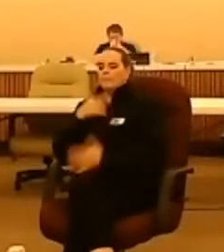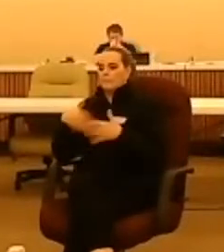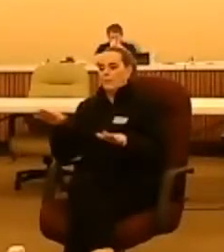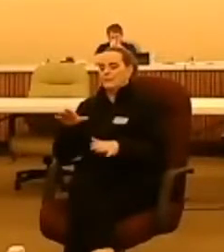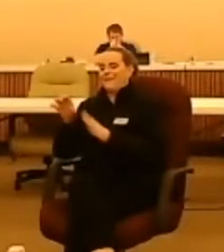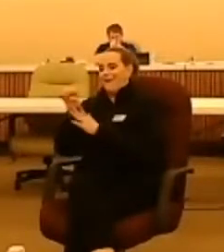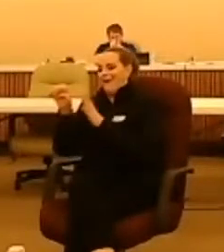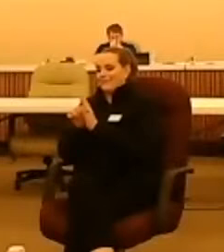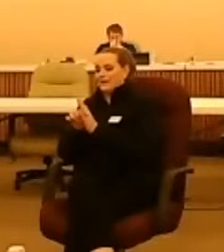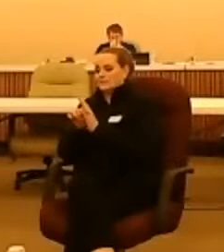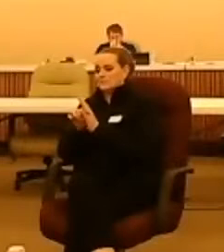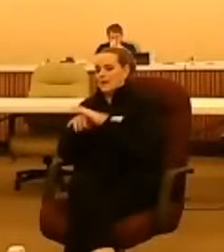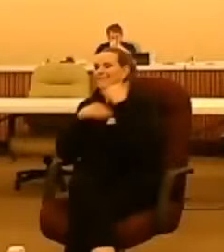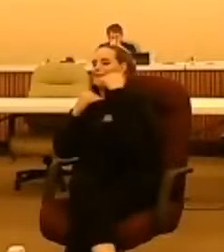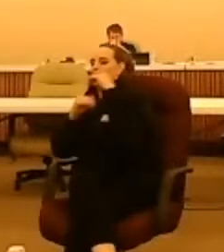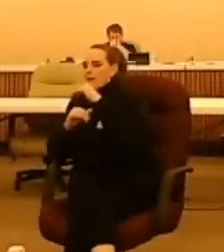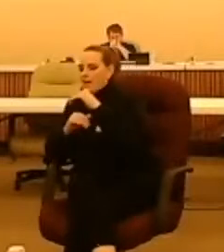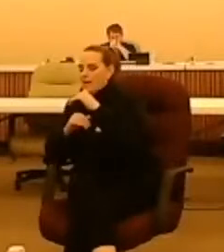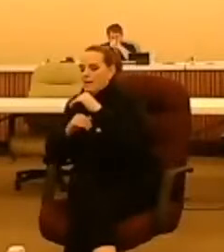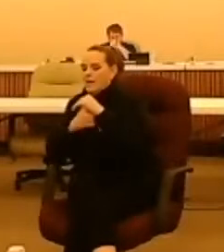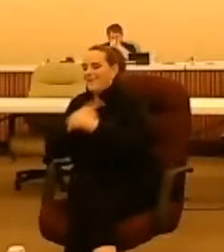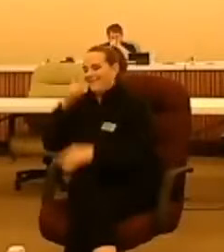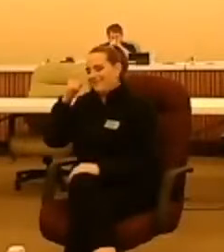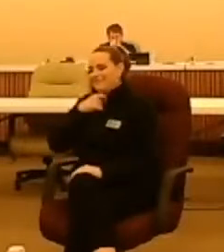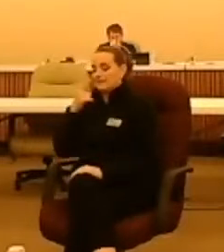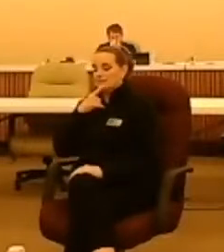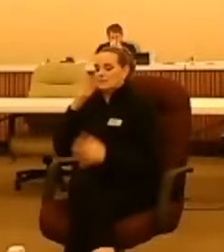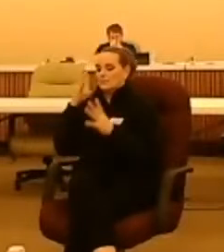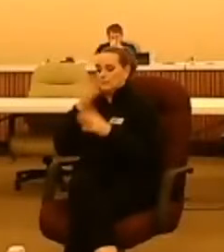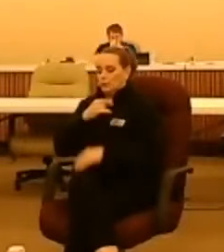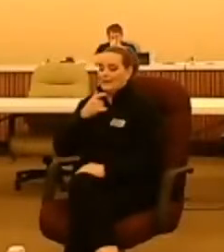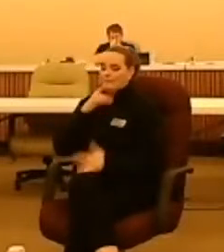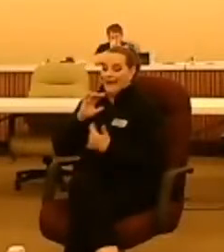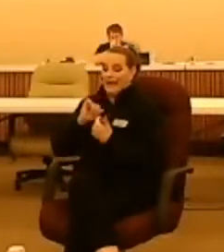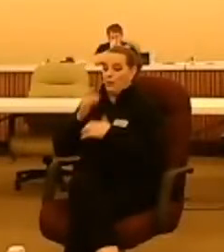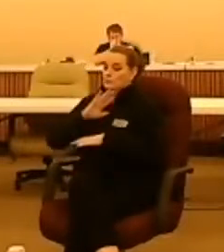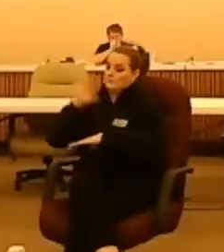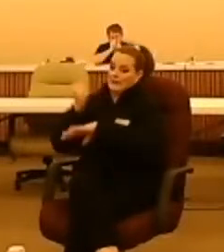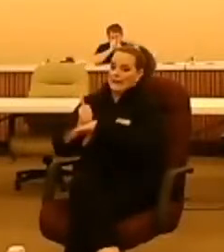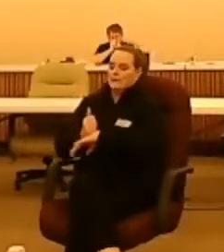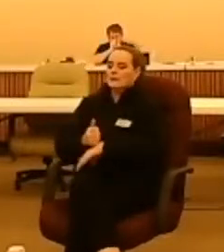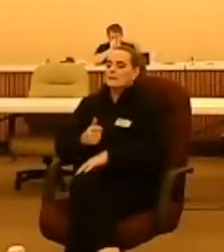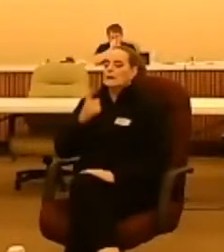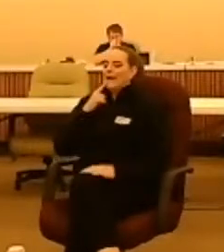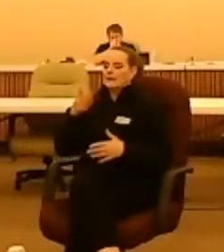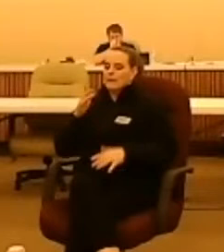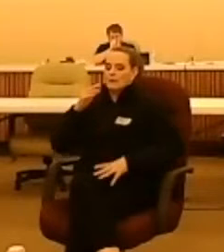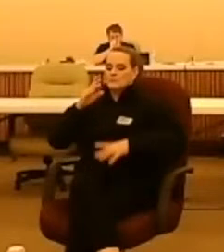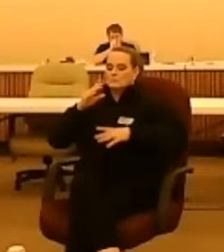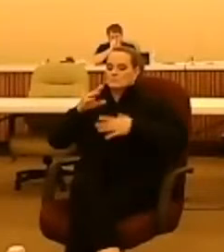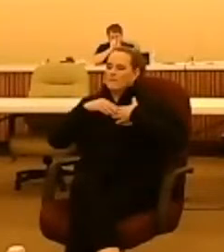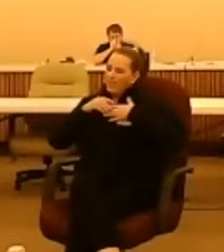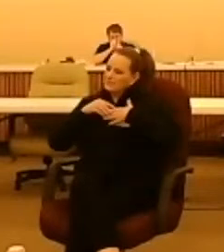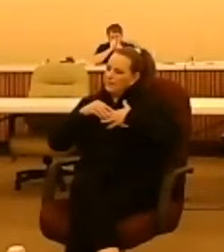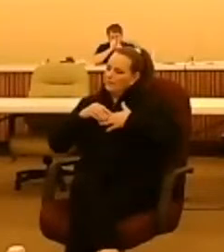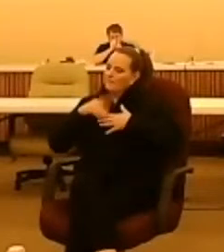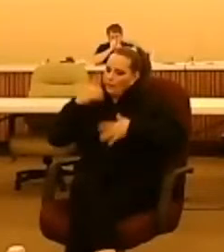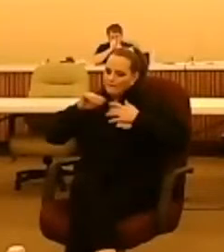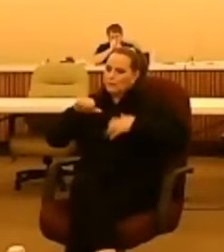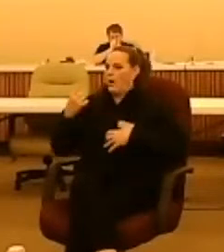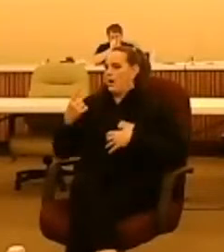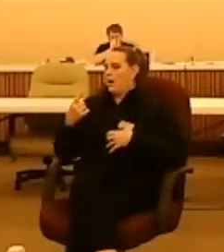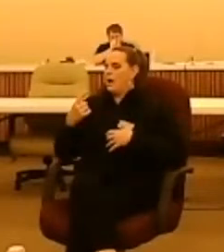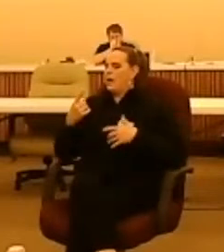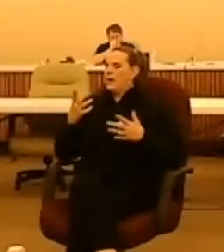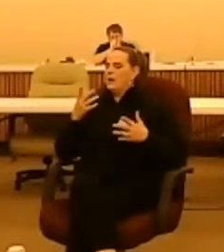And I think that's the beauty of the way this is set up, is that it gives a lot more flexibility